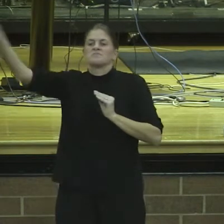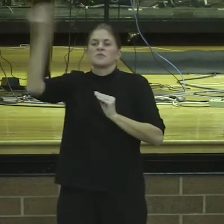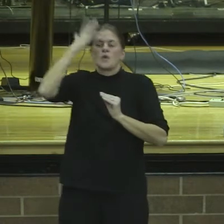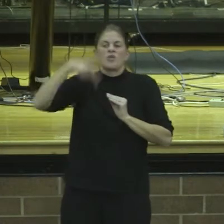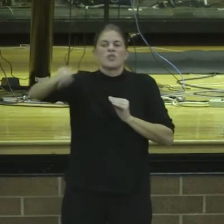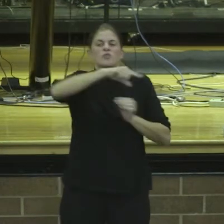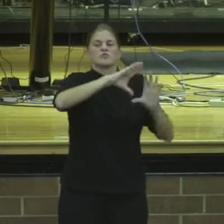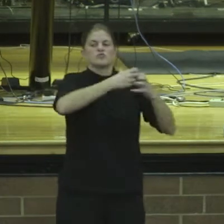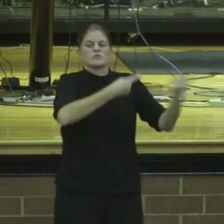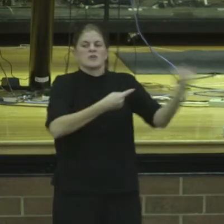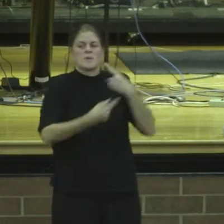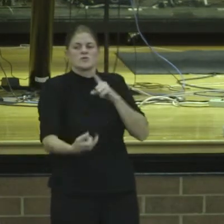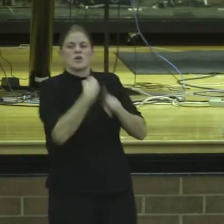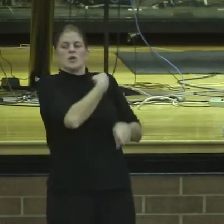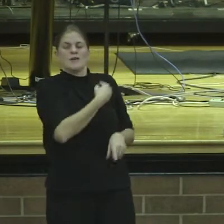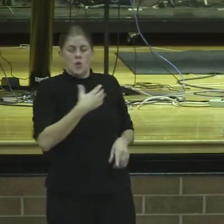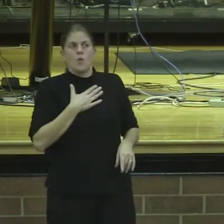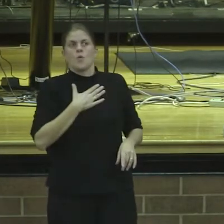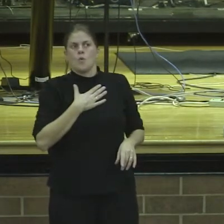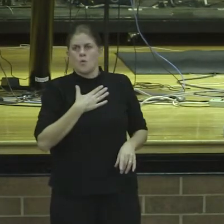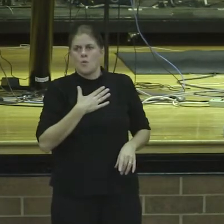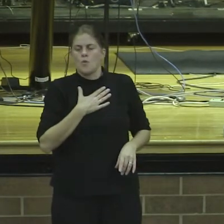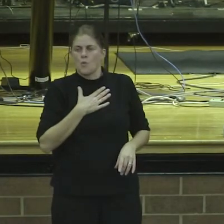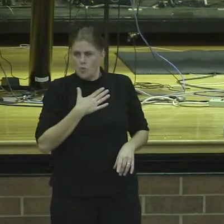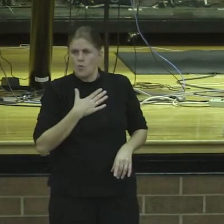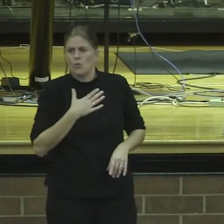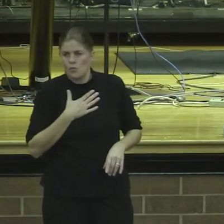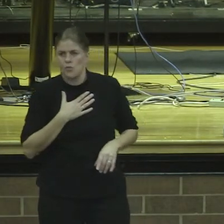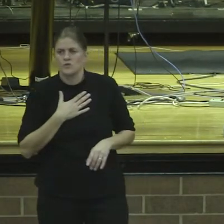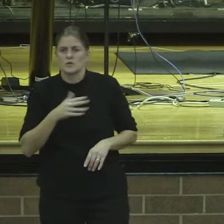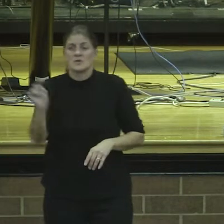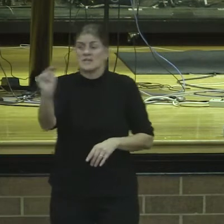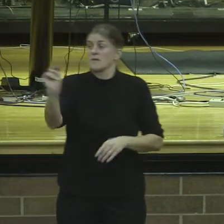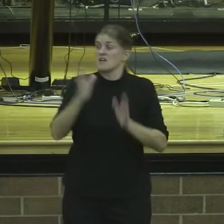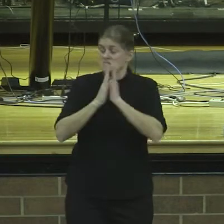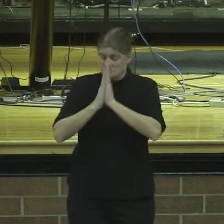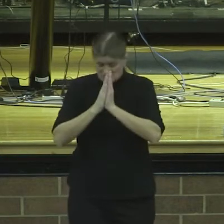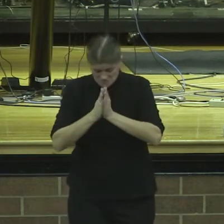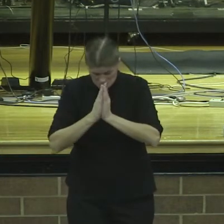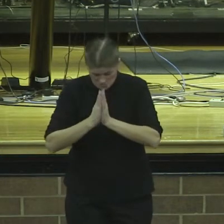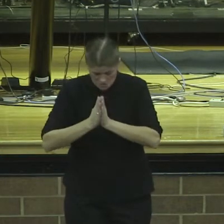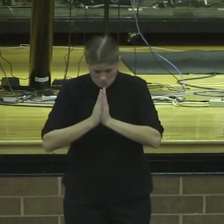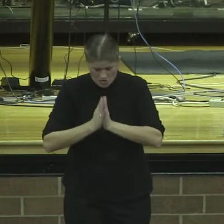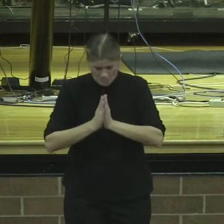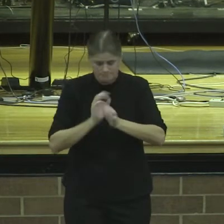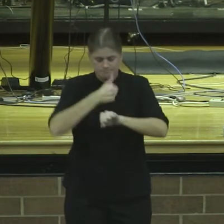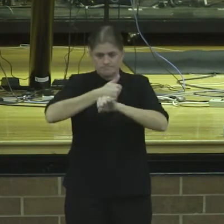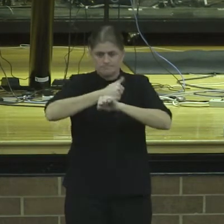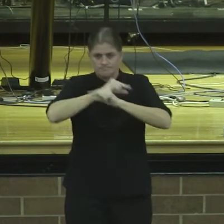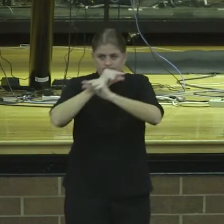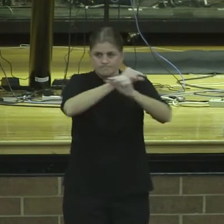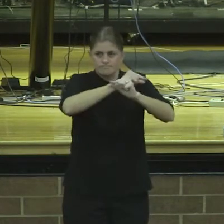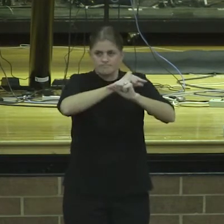Verse 9 of chapter 4 says this, after Nehemiah finds out what's going on. It says, "So we prayed to our God and set a guard as a protection against them